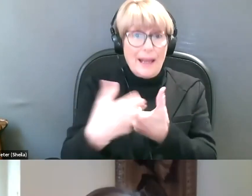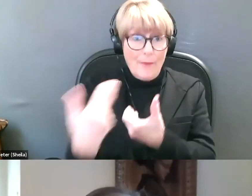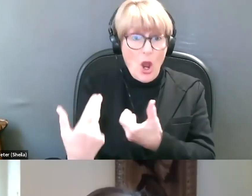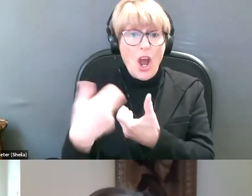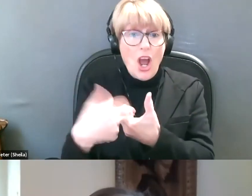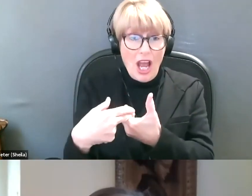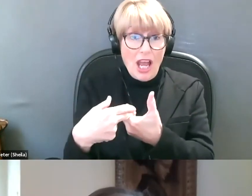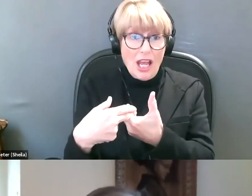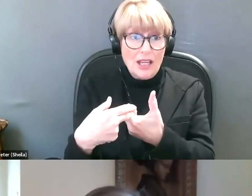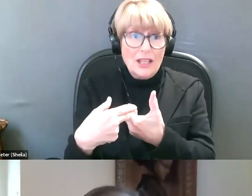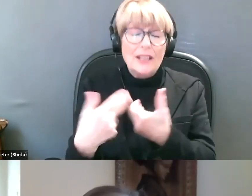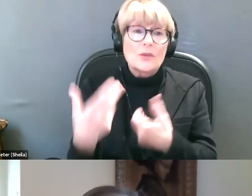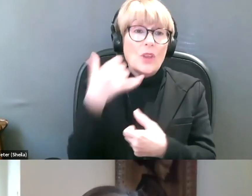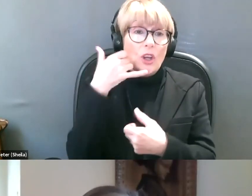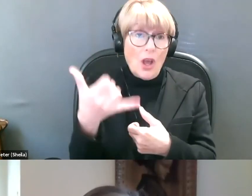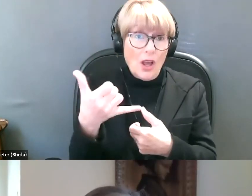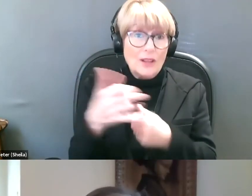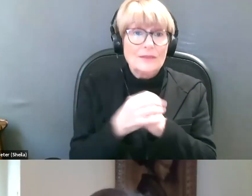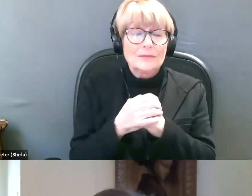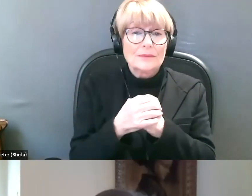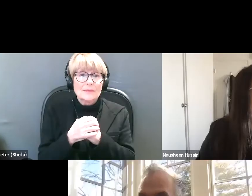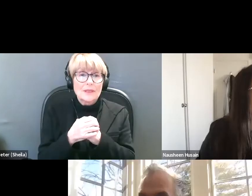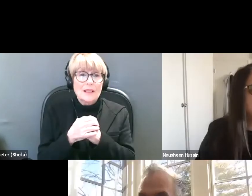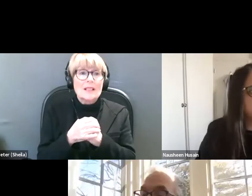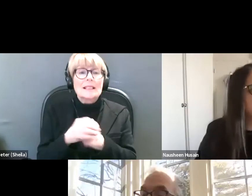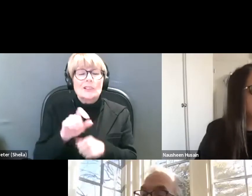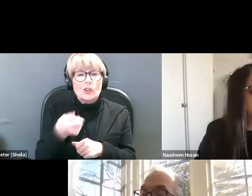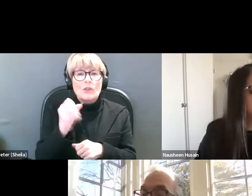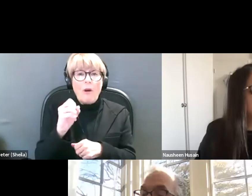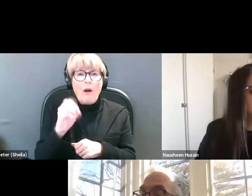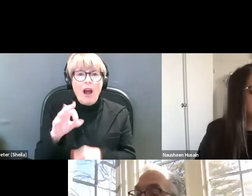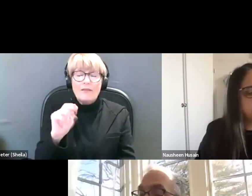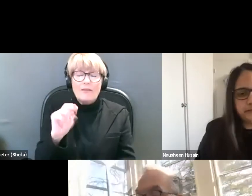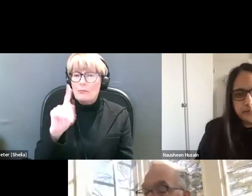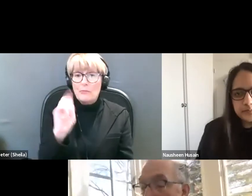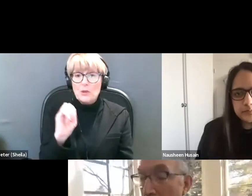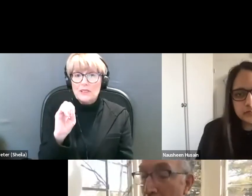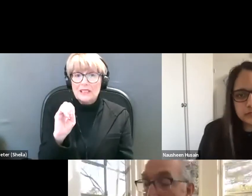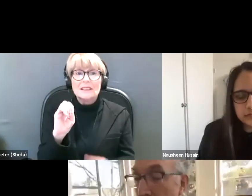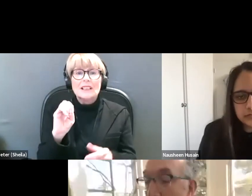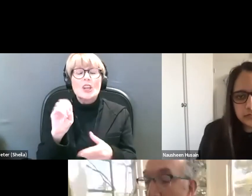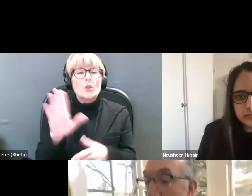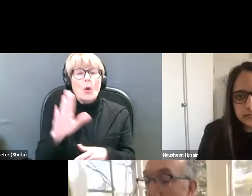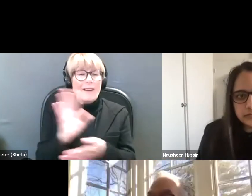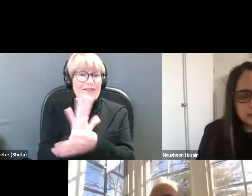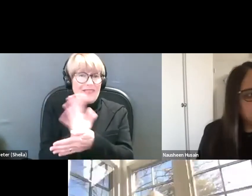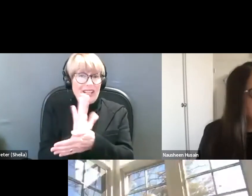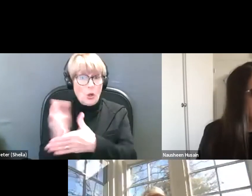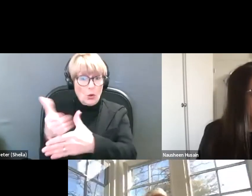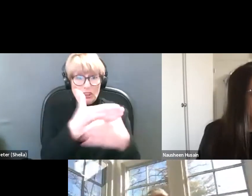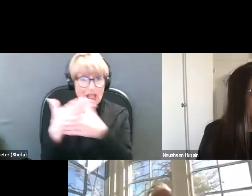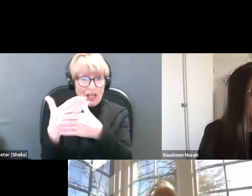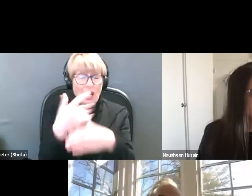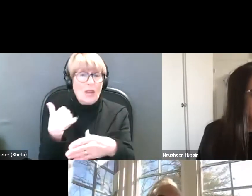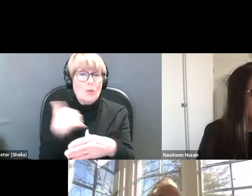the call with your mute button off and share your video, and we are going to engage